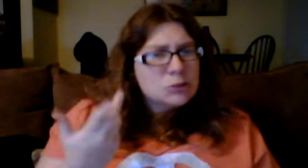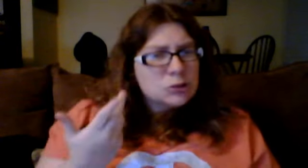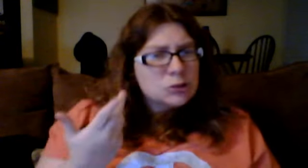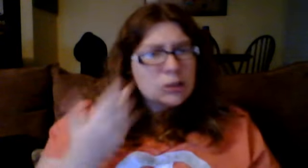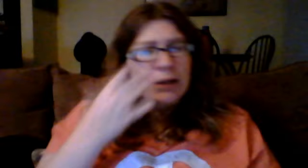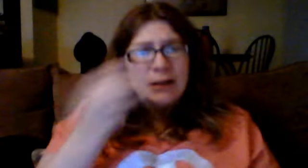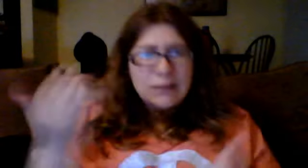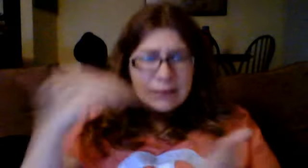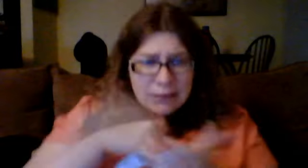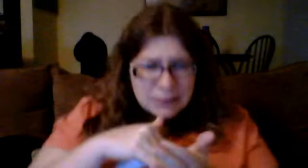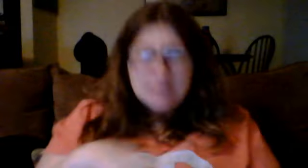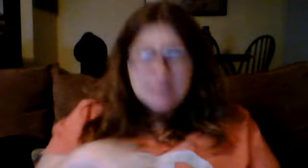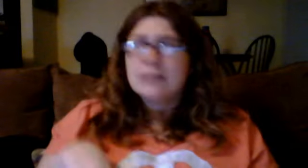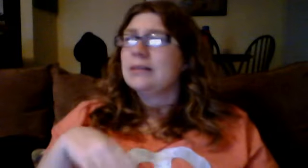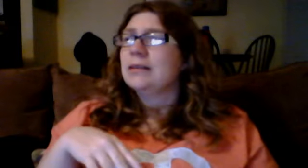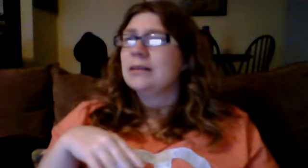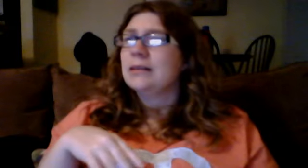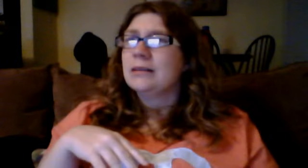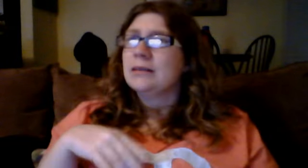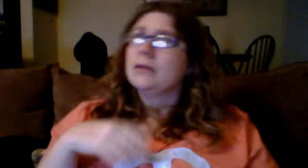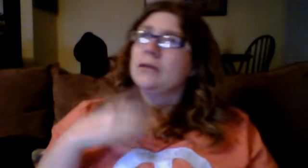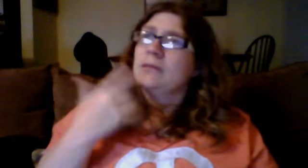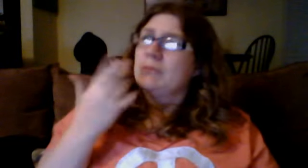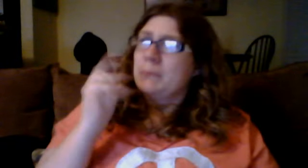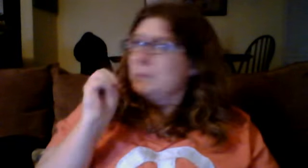Answer the question. What exactly does he say?